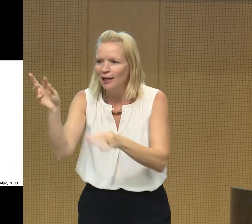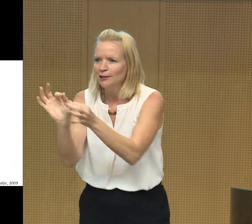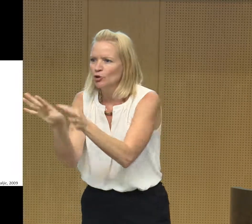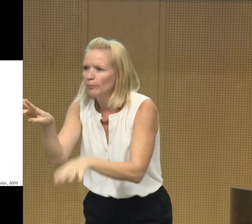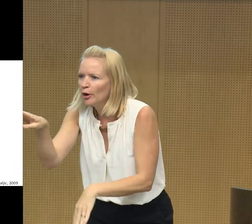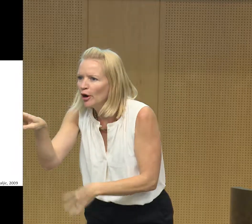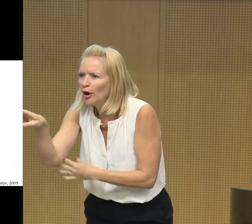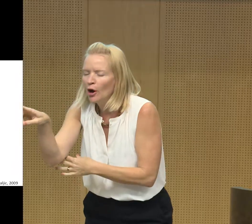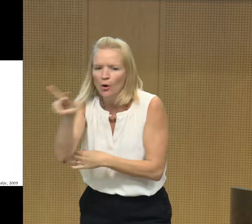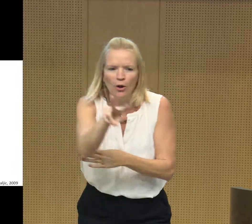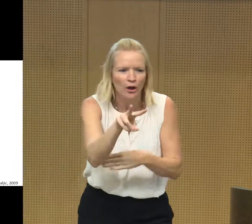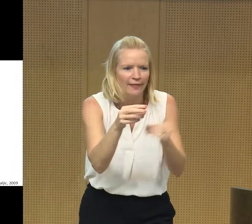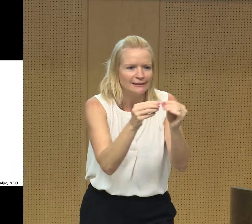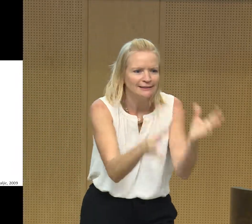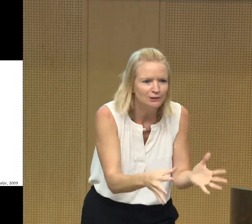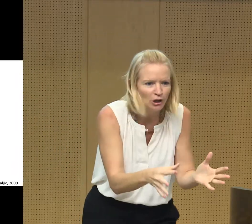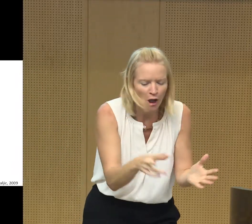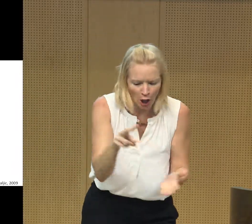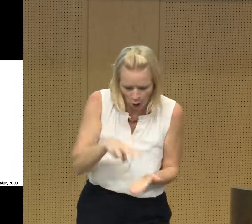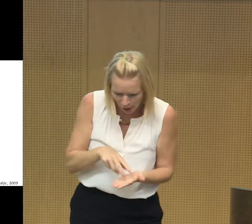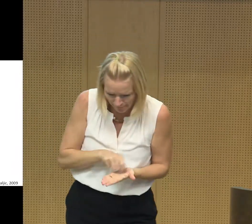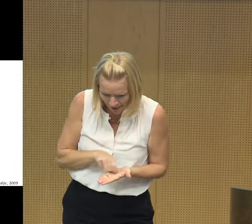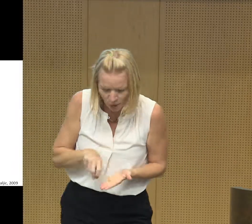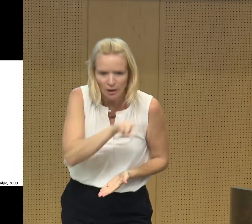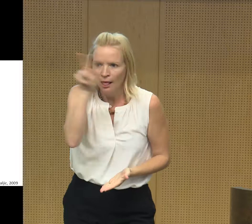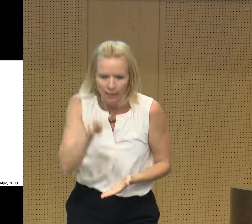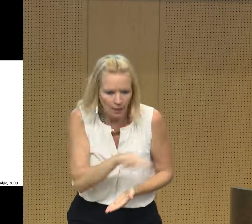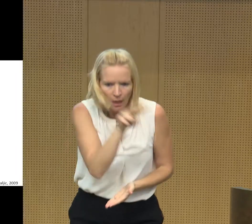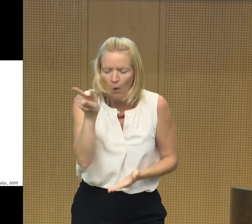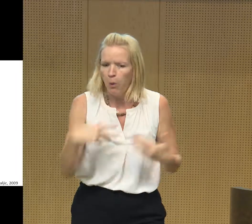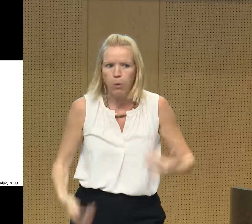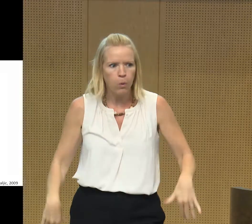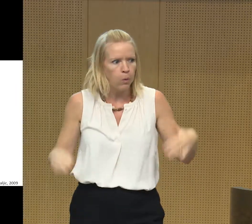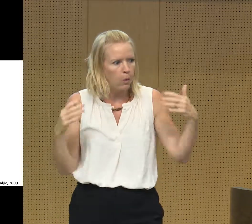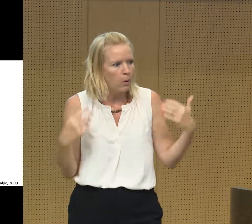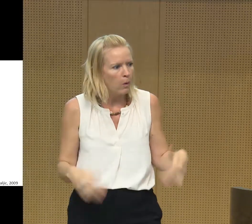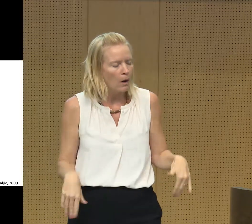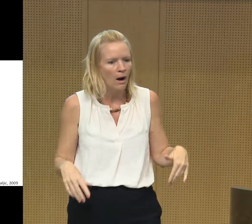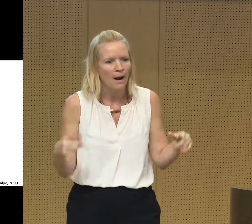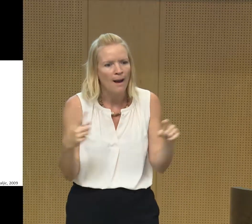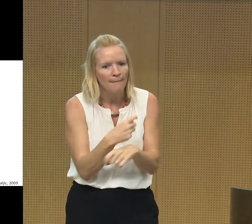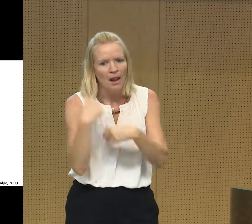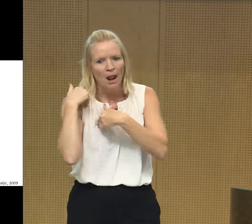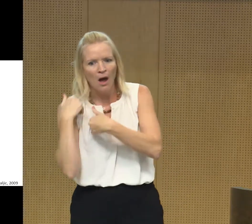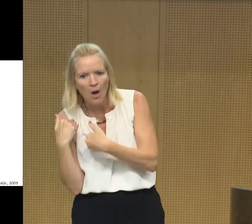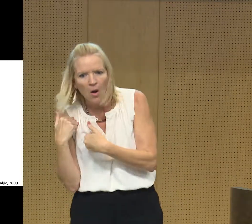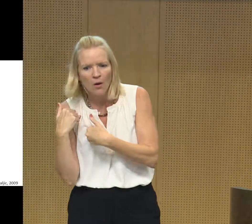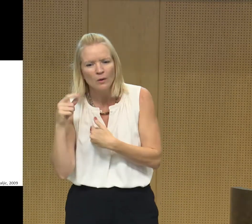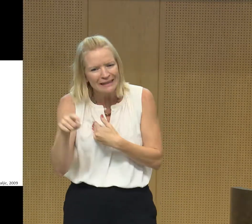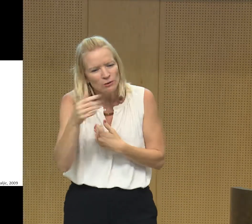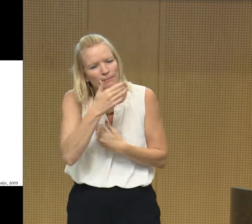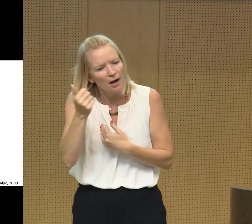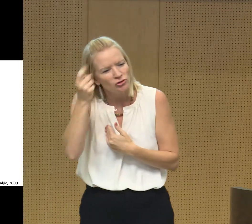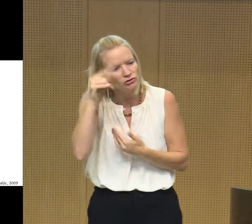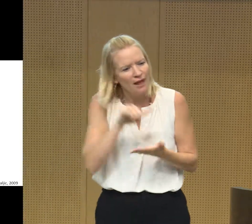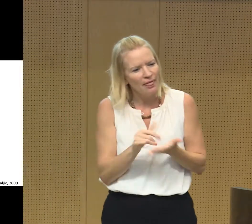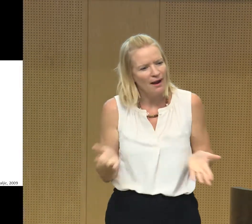where the student is looking, because there are a lot of things competing for your attention: the interpreter, the screen,